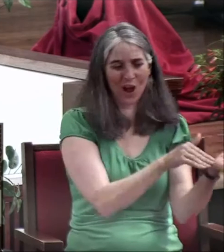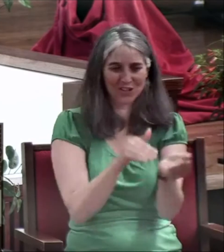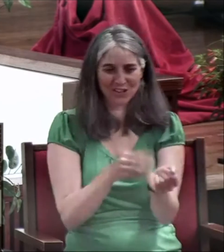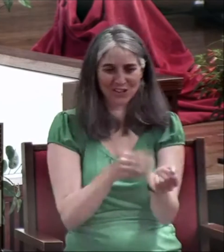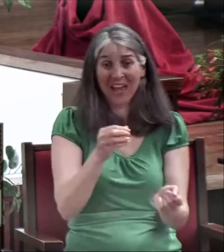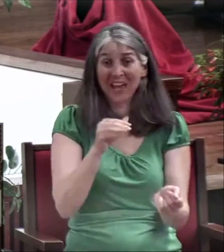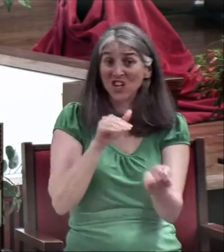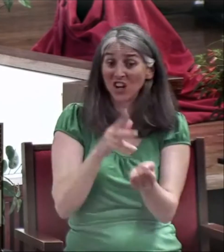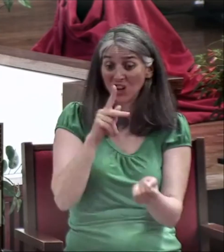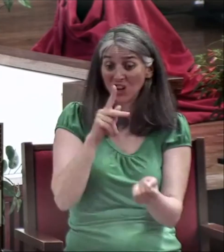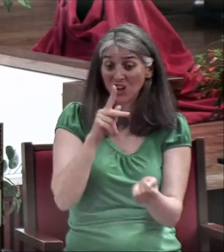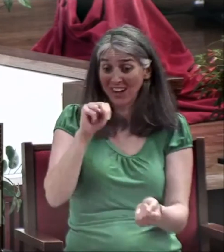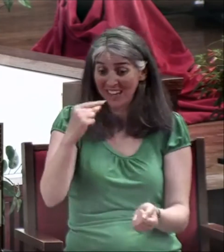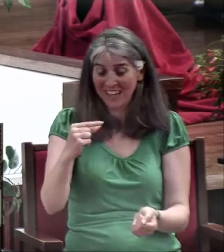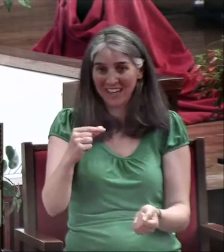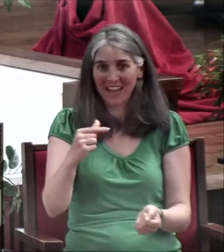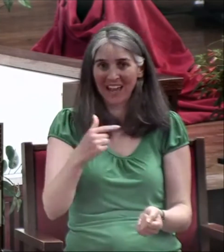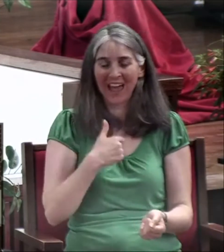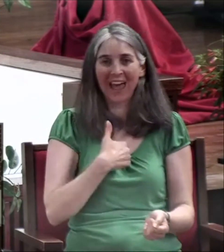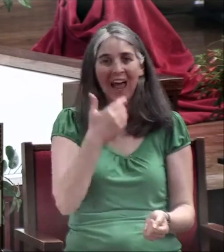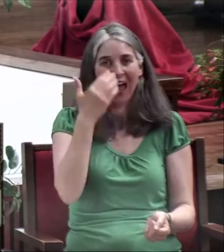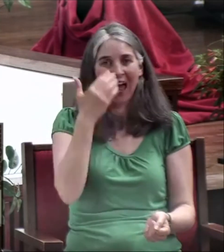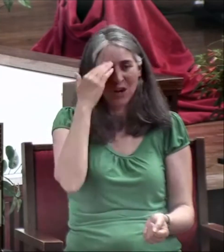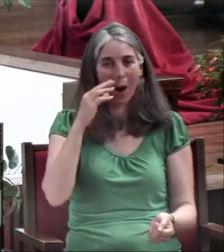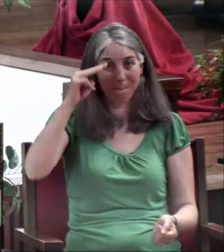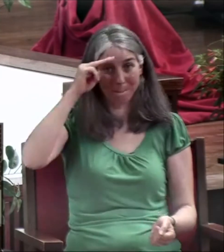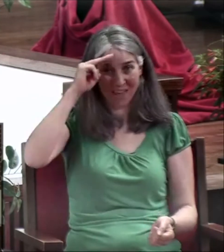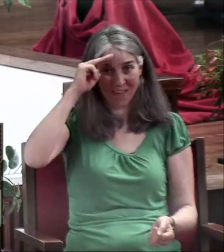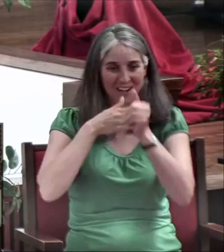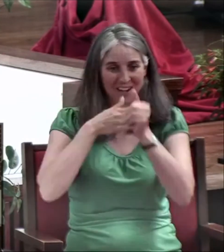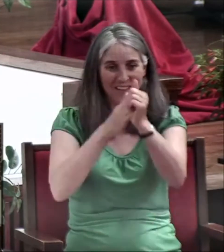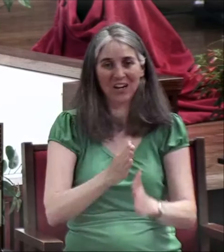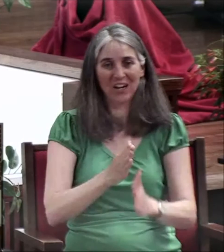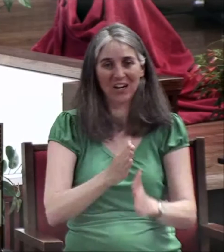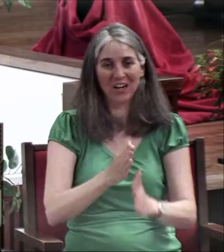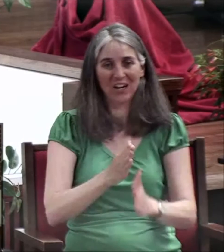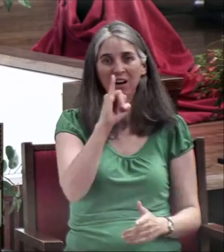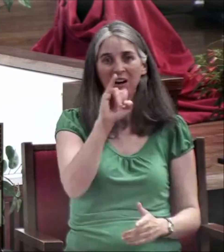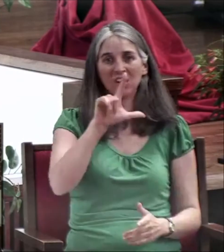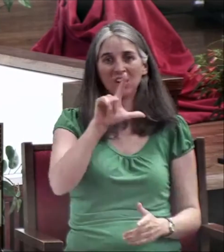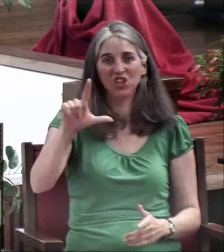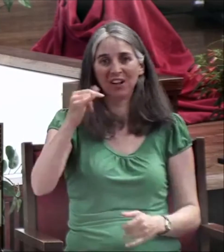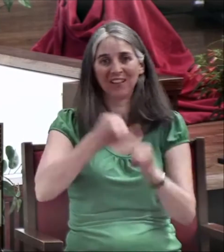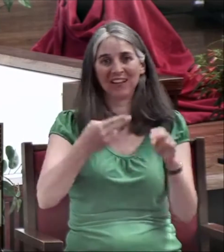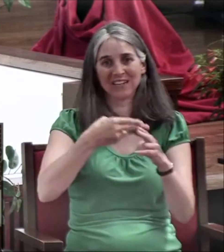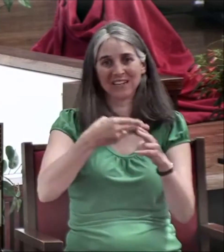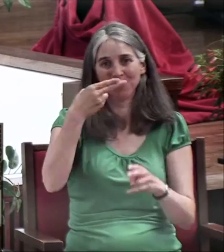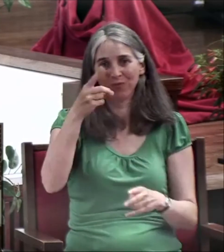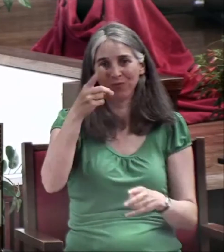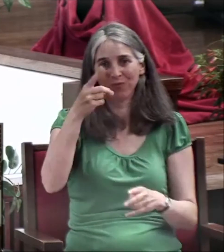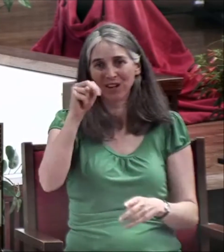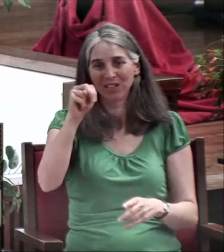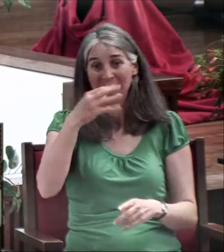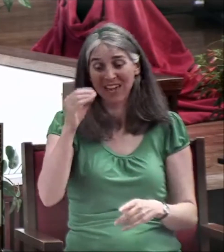Kinney. And I know our Pathfinder leader, Jill Hodson. And I'm sure there's somebody I'm going to miss,